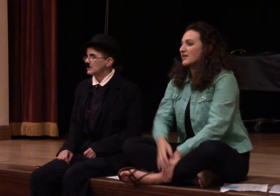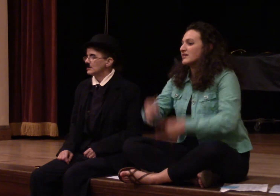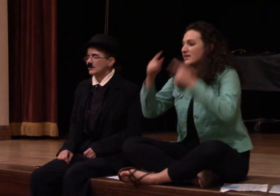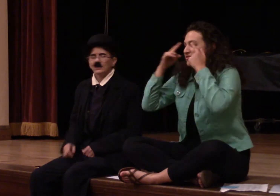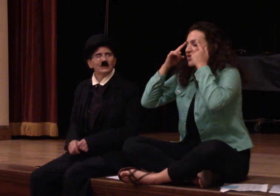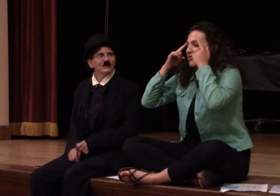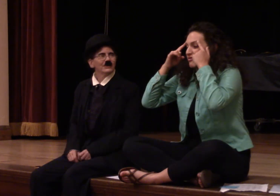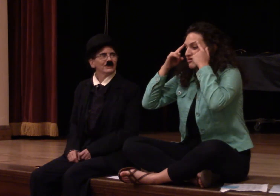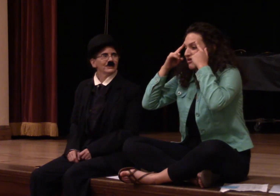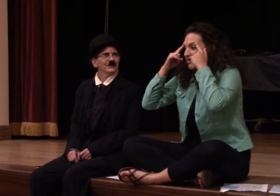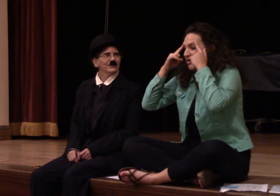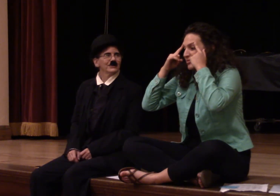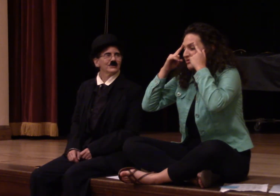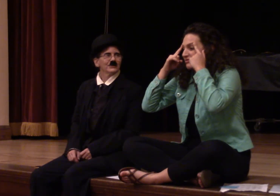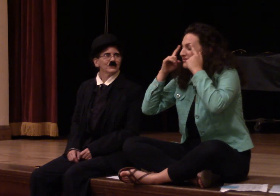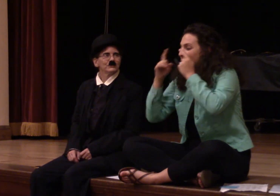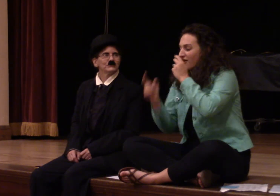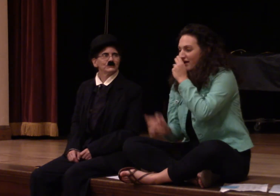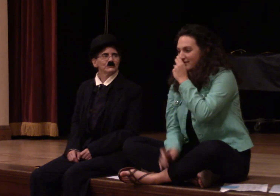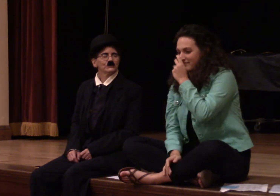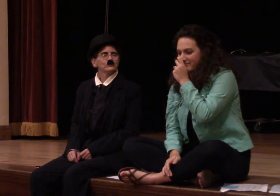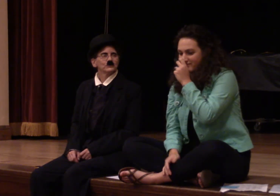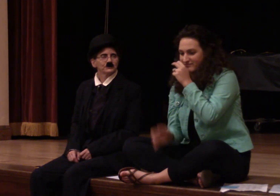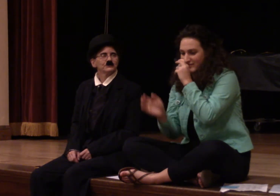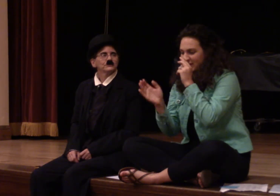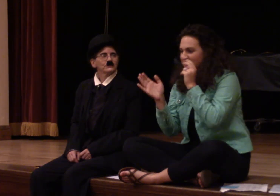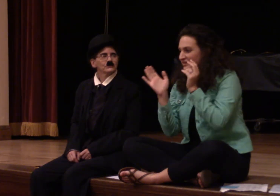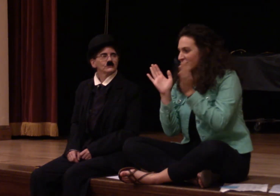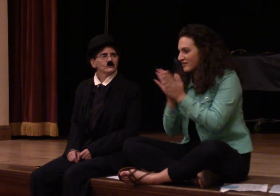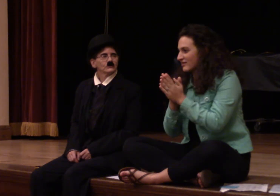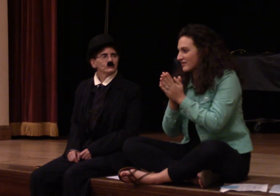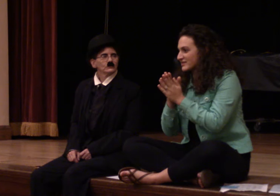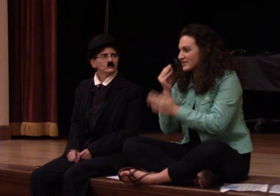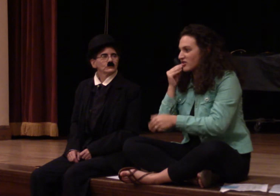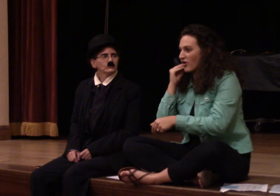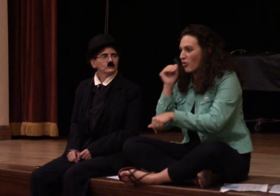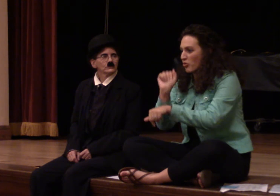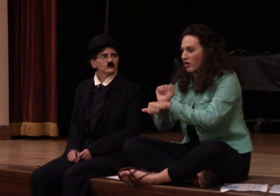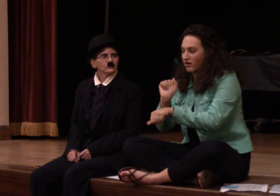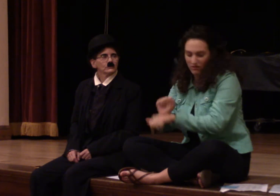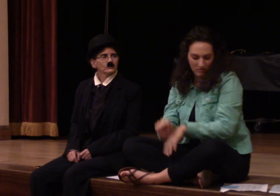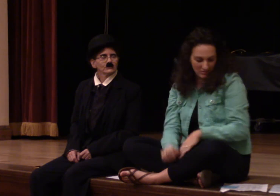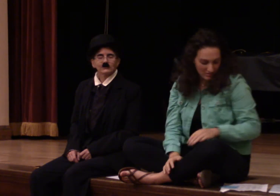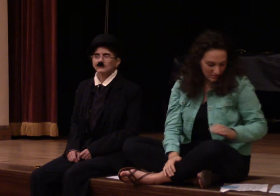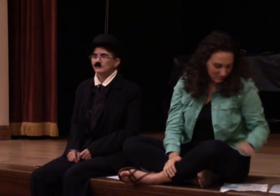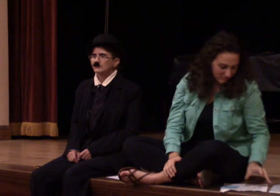Yes or no are up. All right. Let's get to the homework.